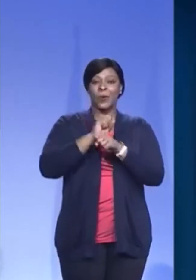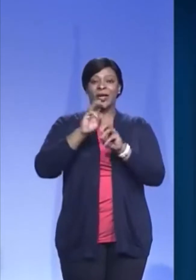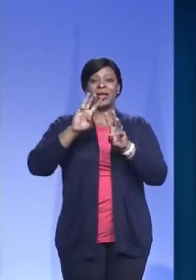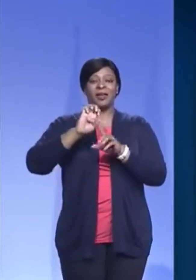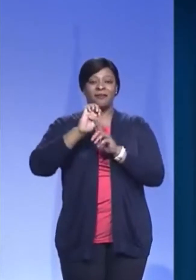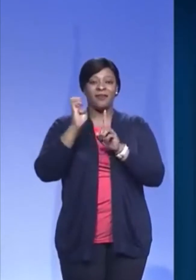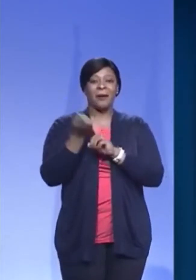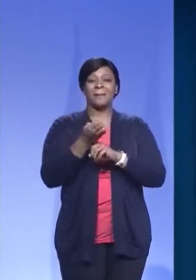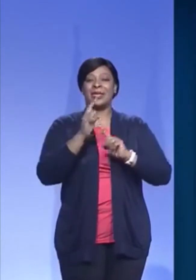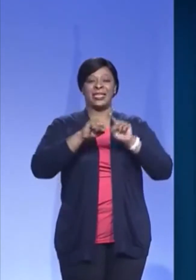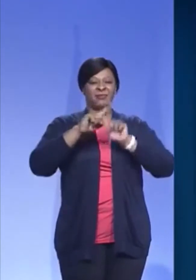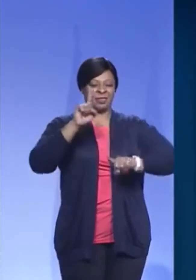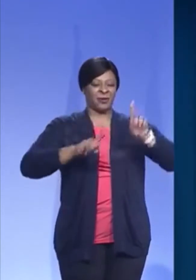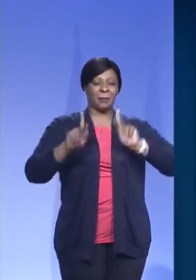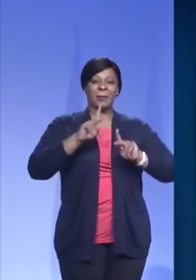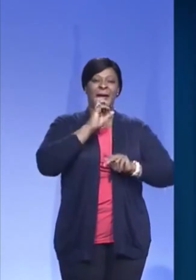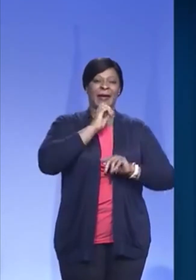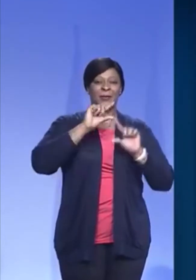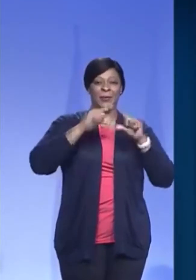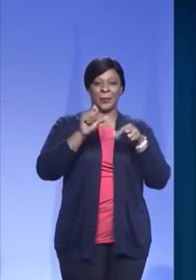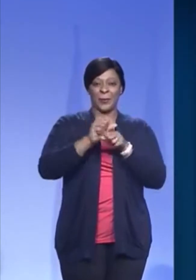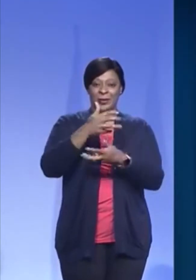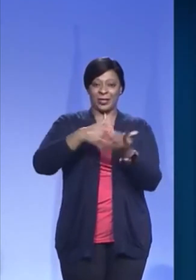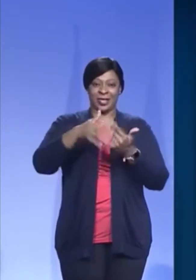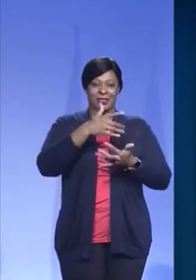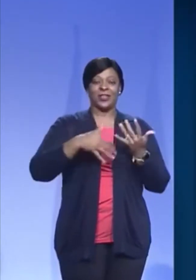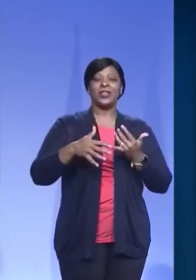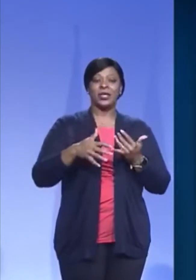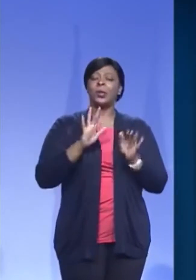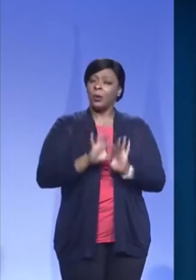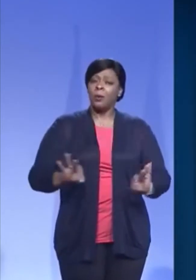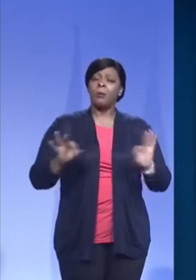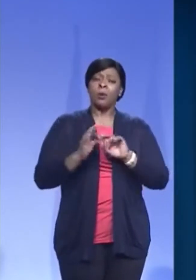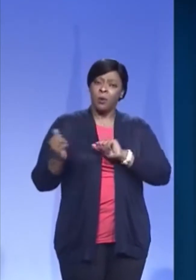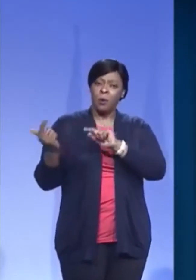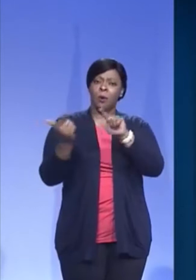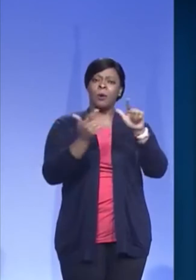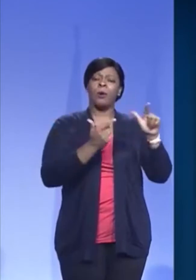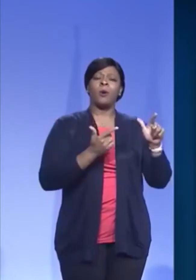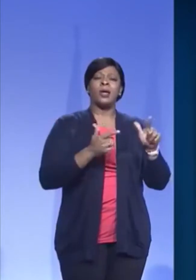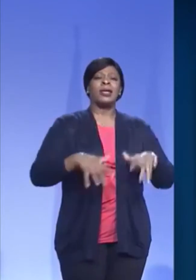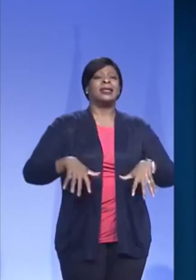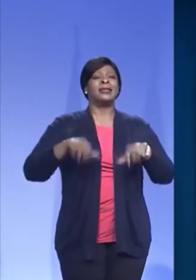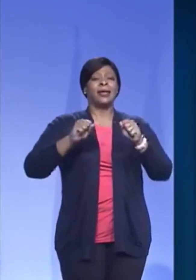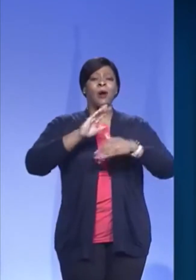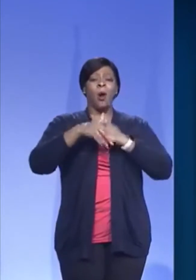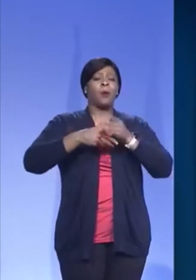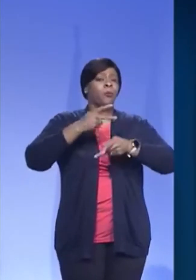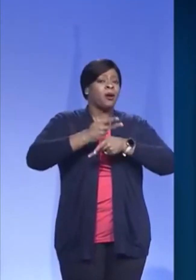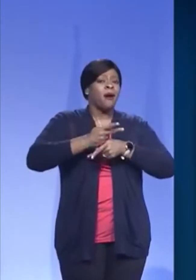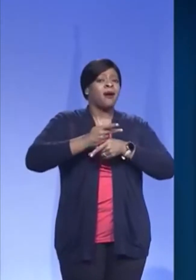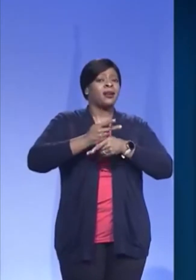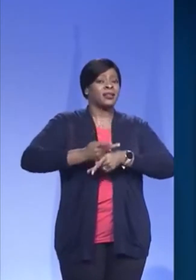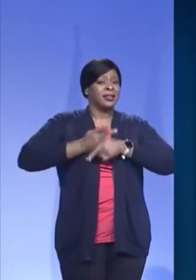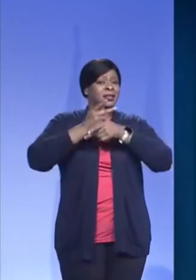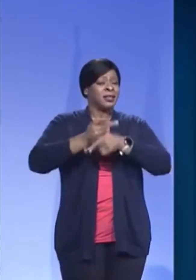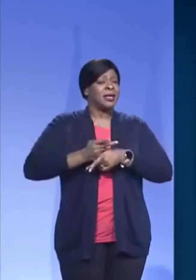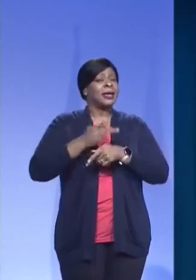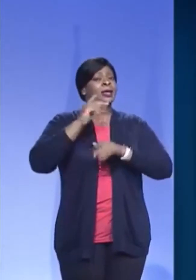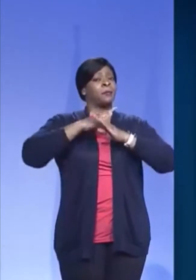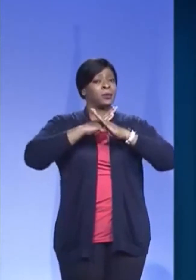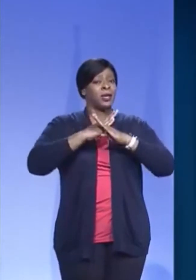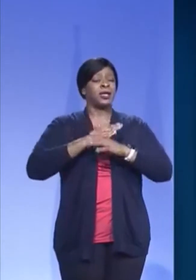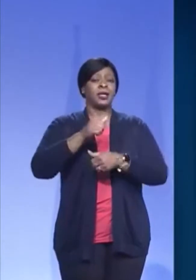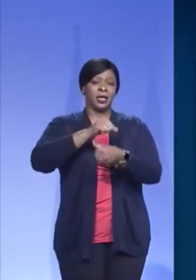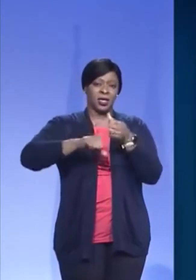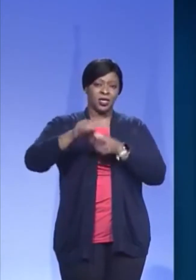social environments. So it's really important for all of us to take all the precautions to protect each other